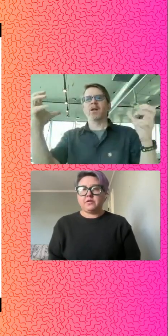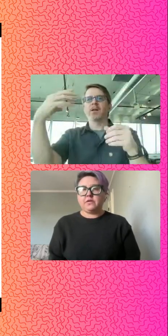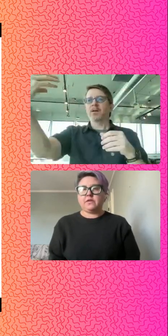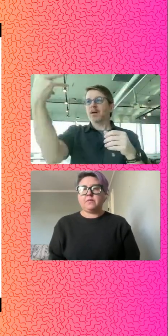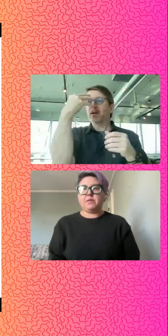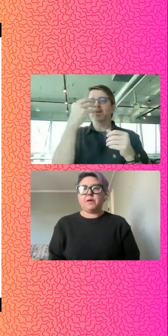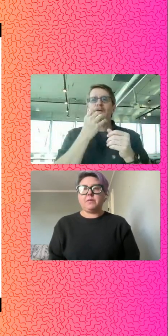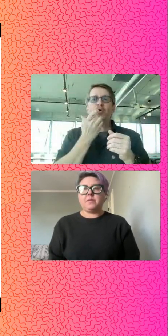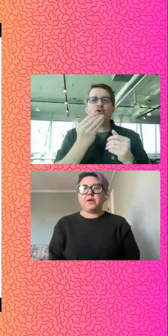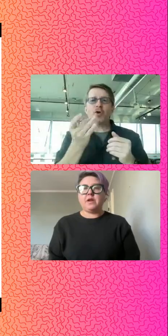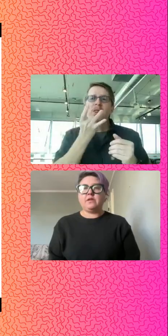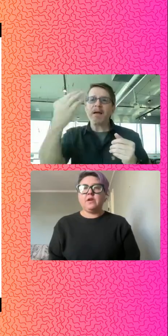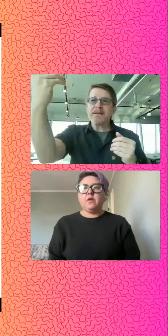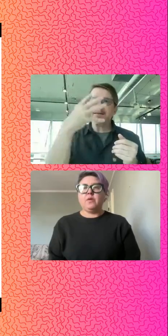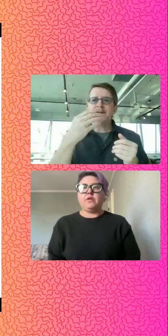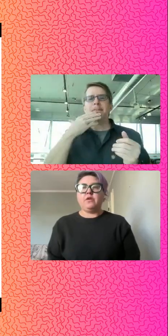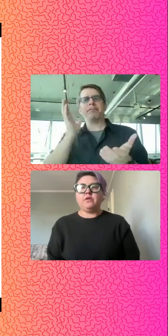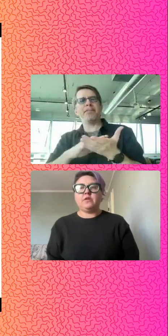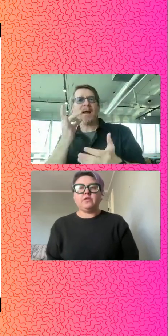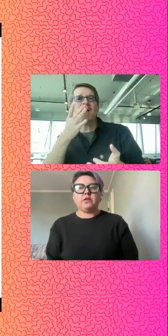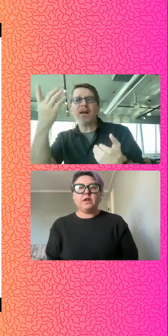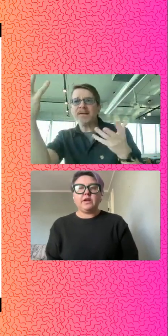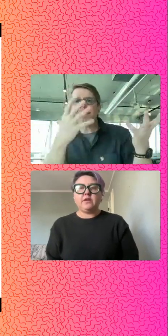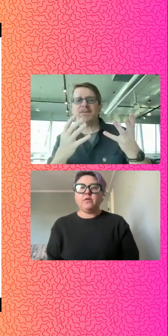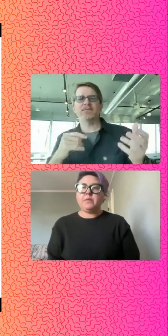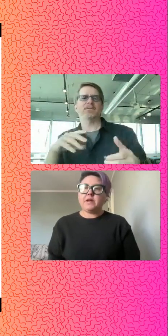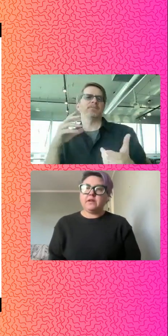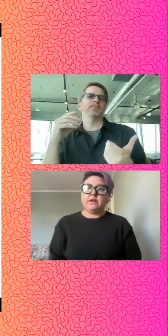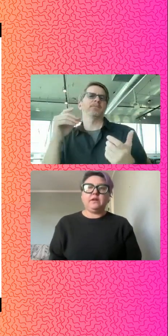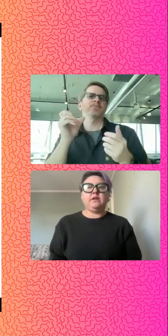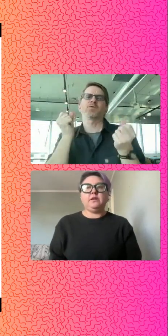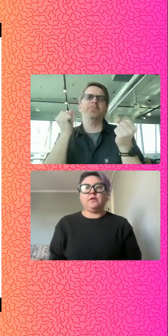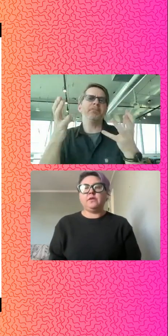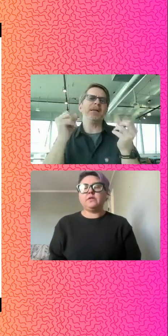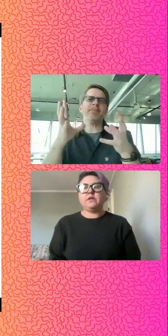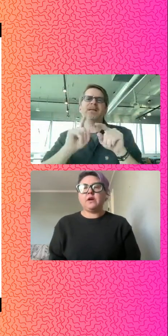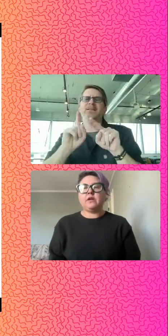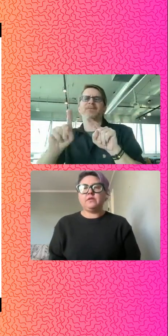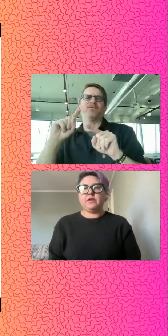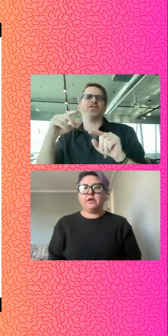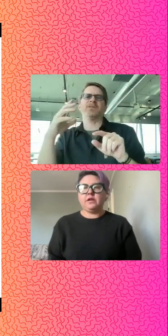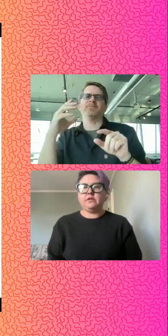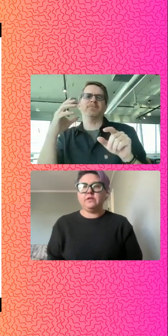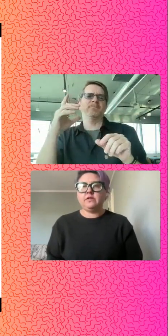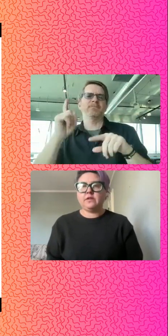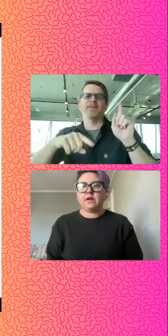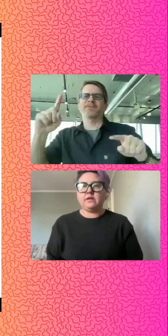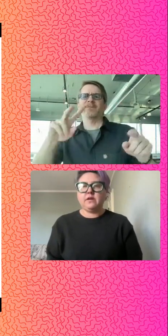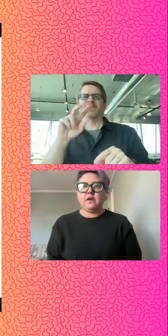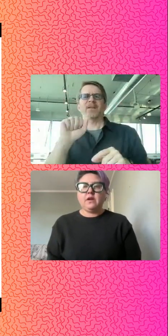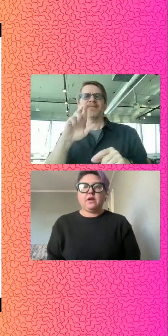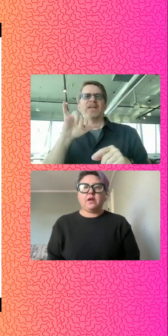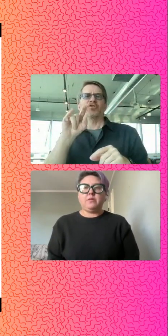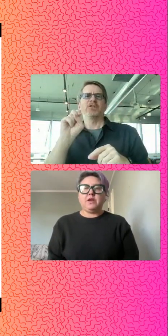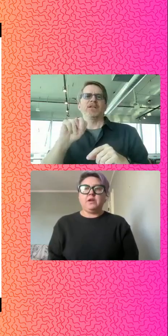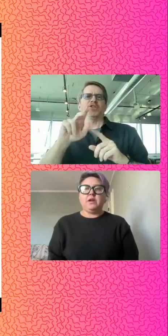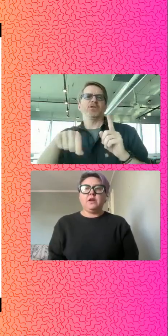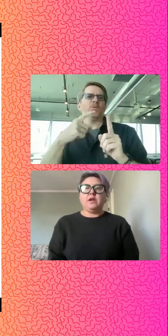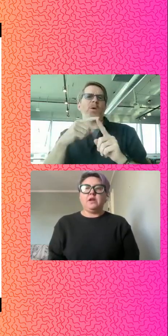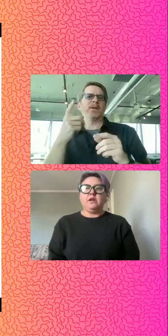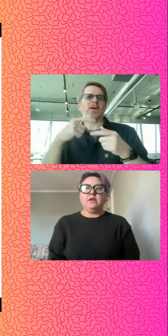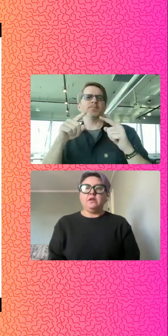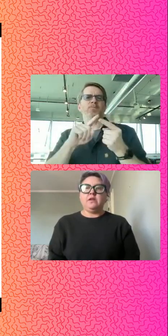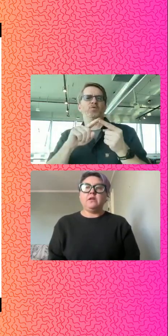facial expressions that might pop up, and whether there's good light or bad light. There's a lot of variations that can